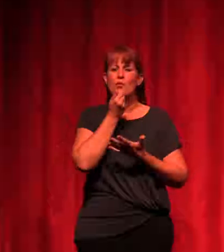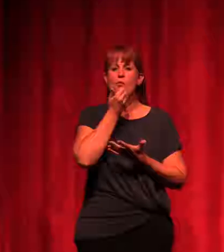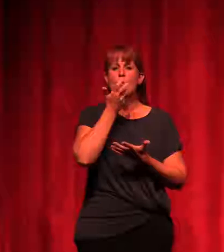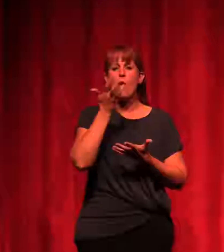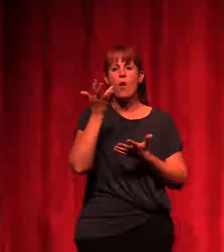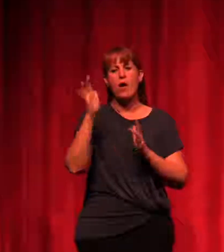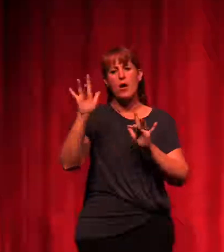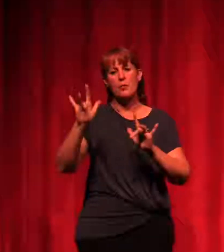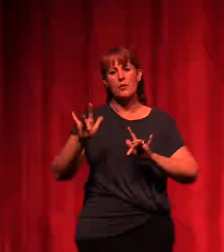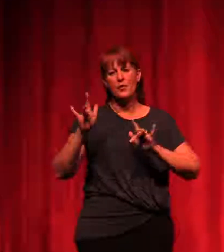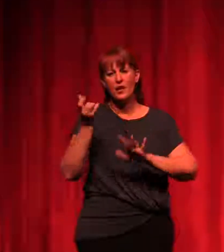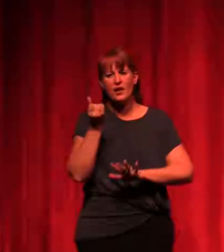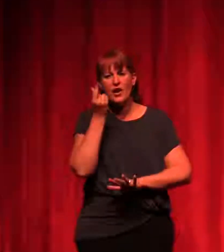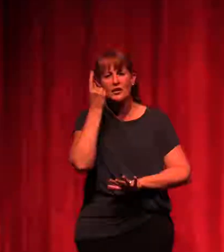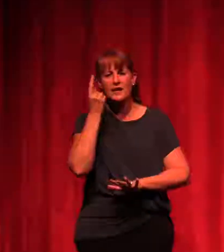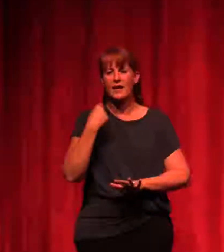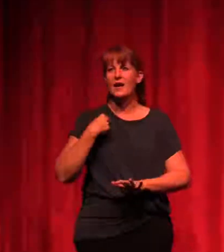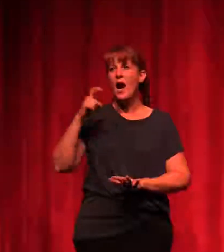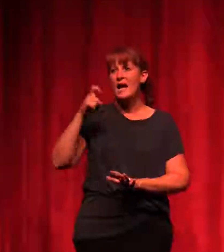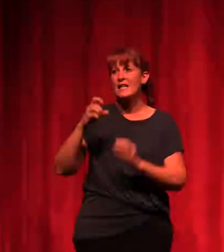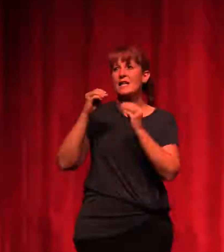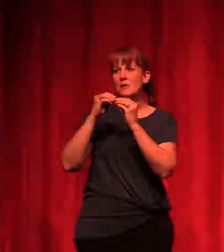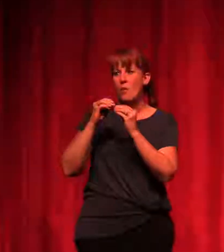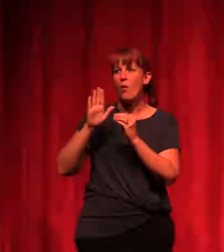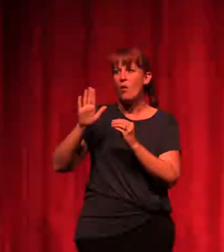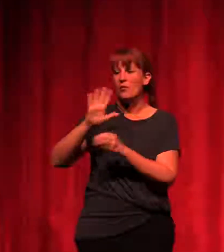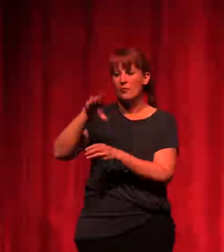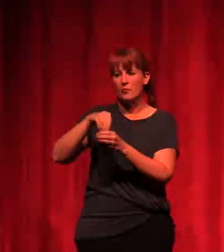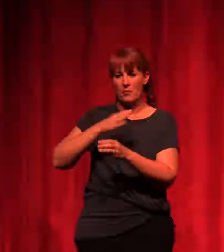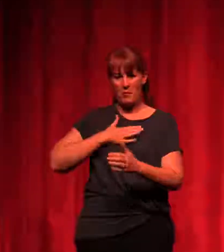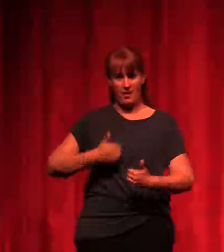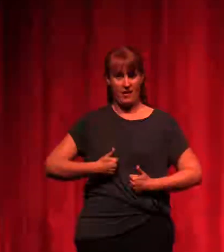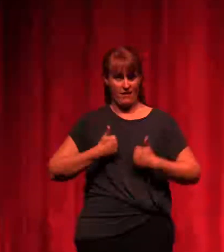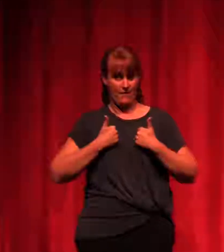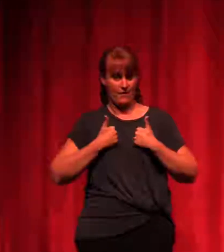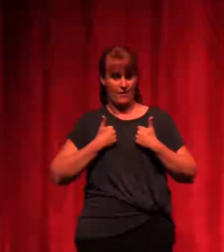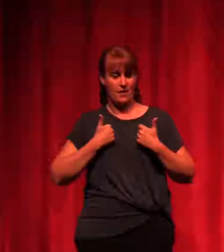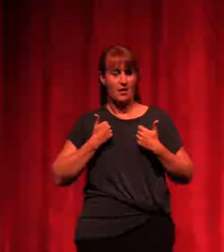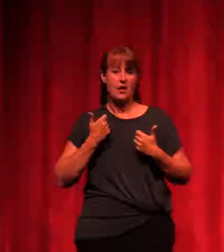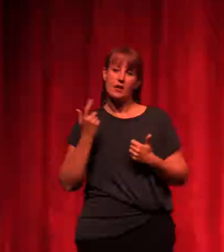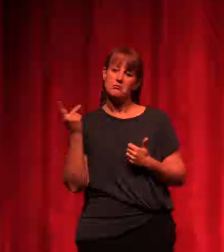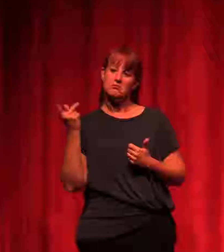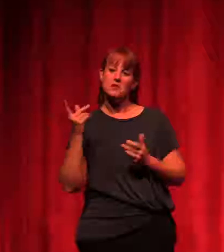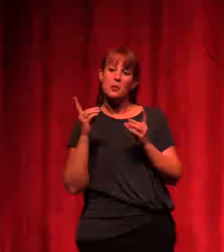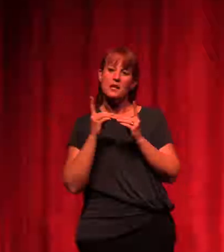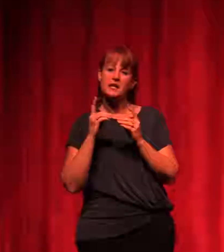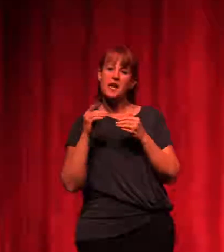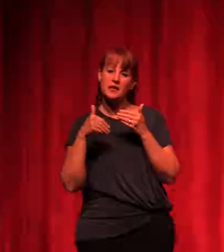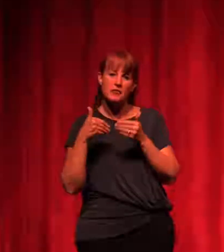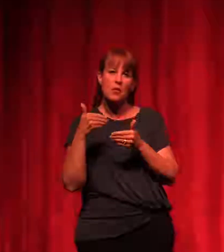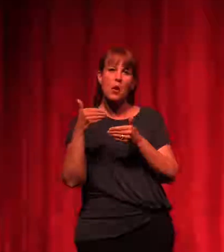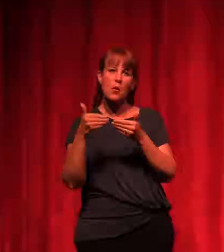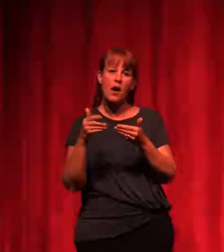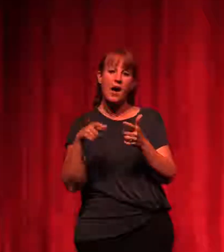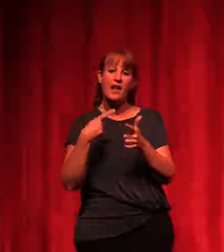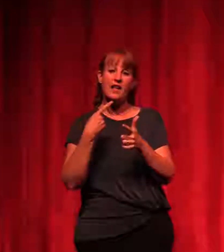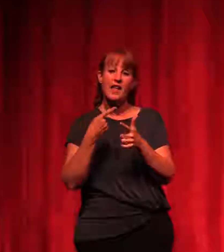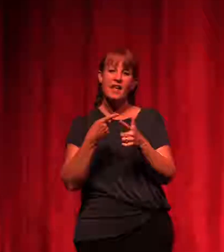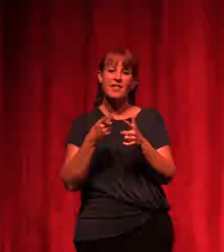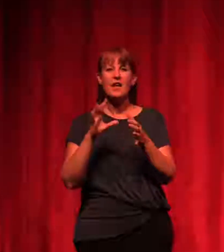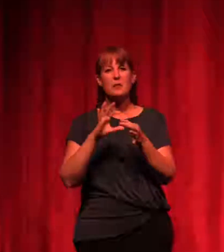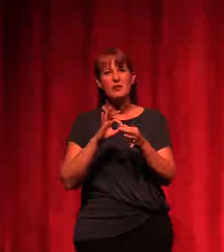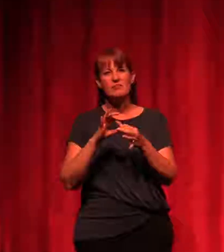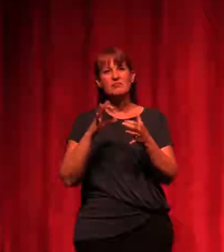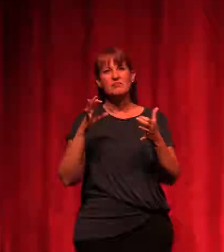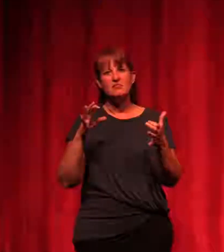empathy that I was like, I need more of that in my life. And so we dated for a while, and then we kind of fell out of touch for a